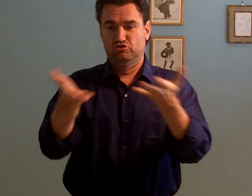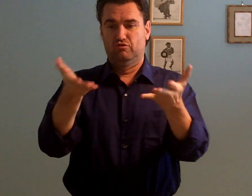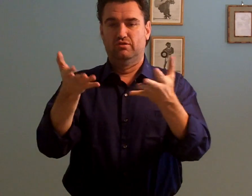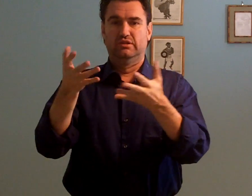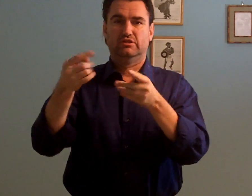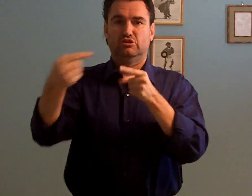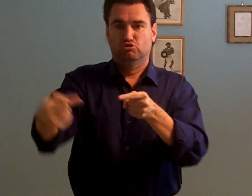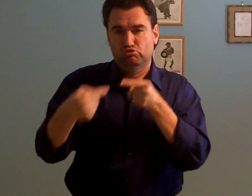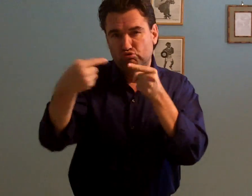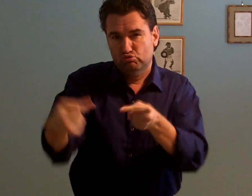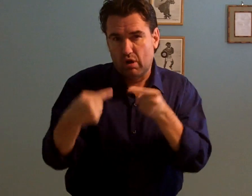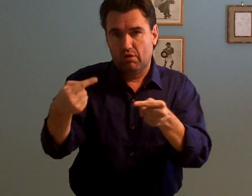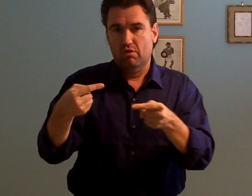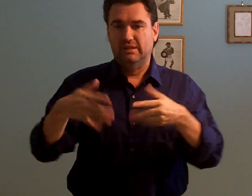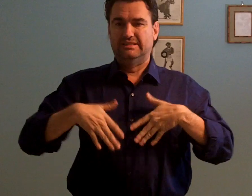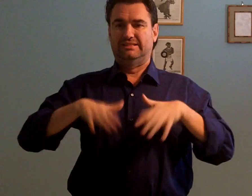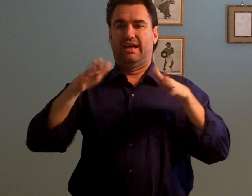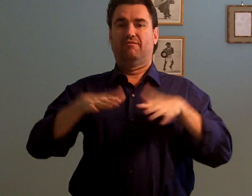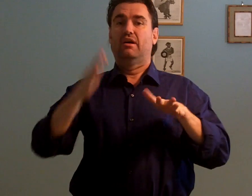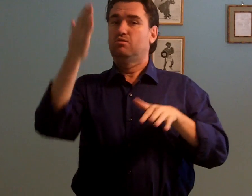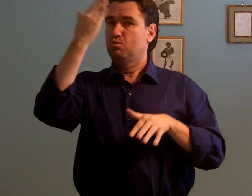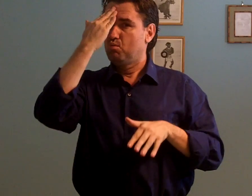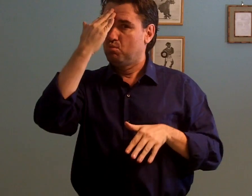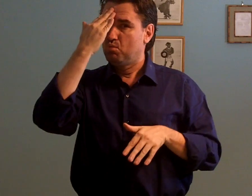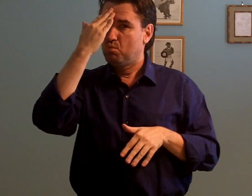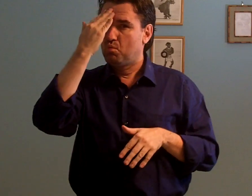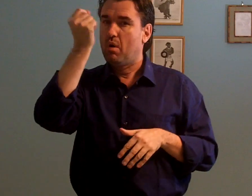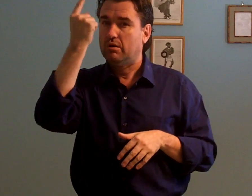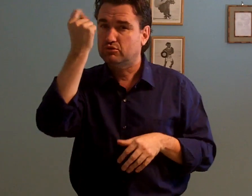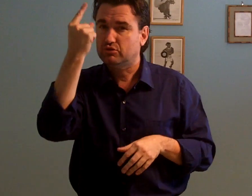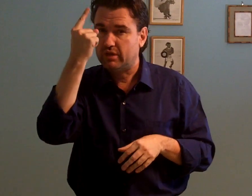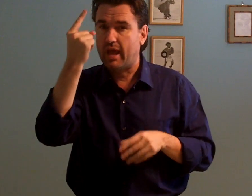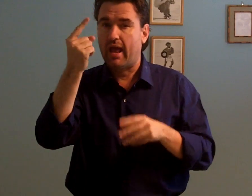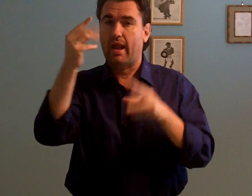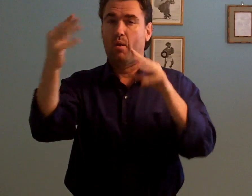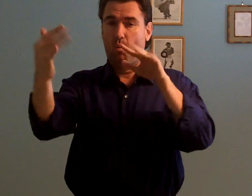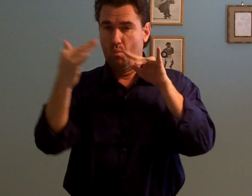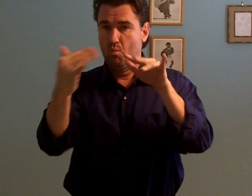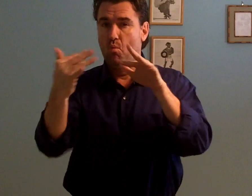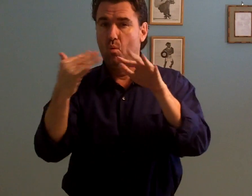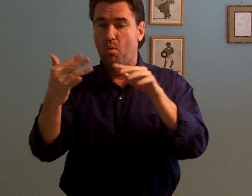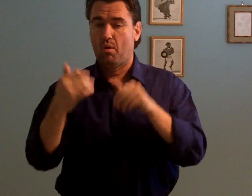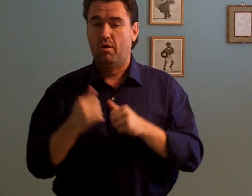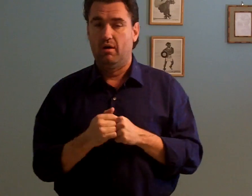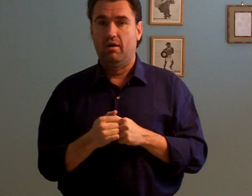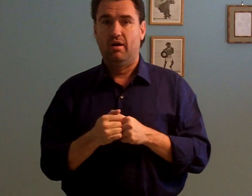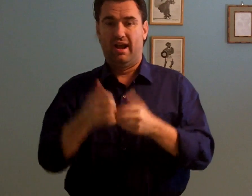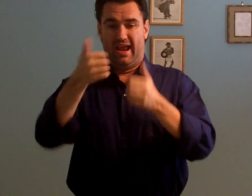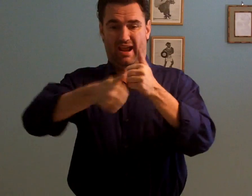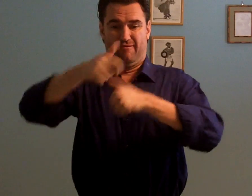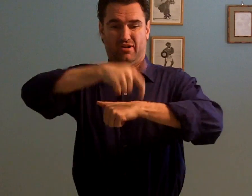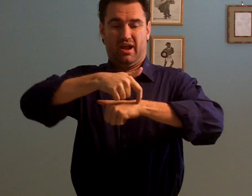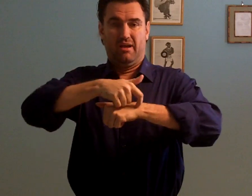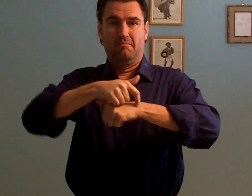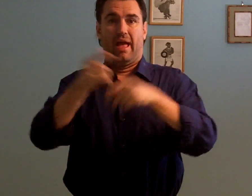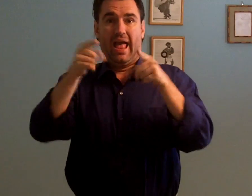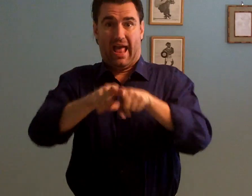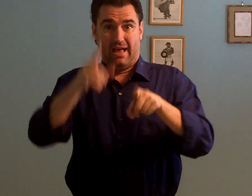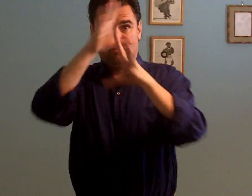costs of war. These efforts weigh on me every time I, as Commander-in-Chief, have to sign a letter to a family that has lost a